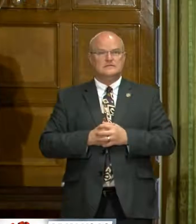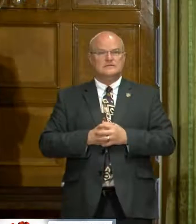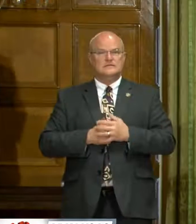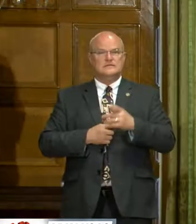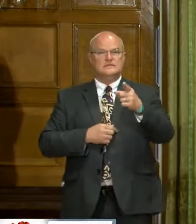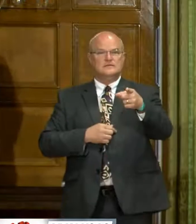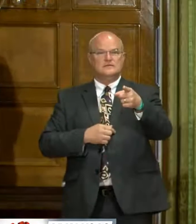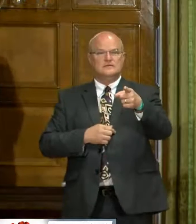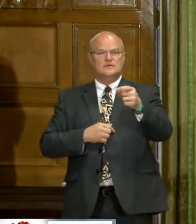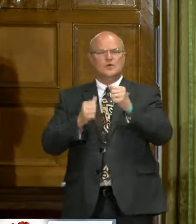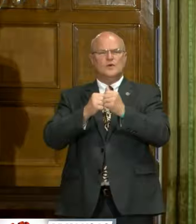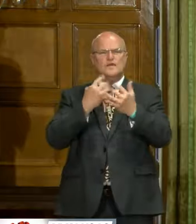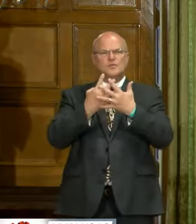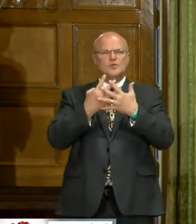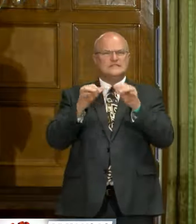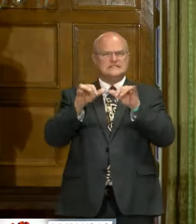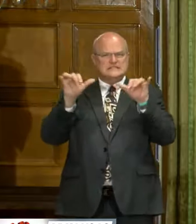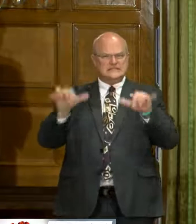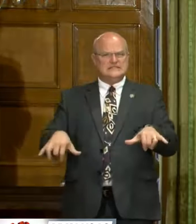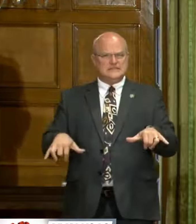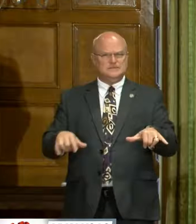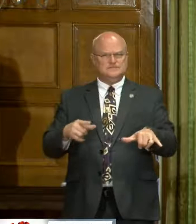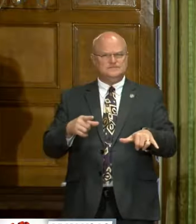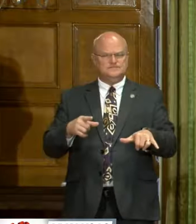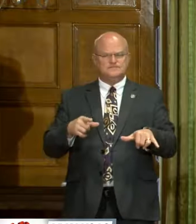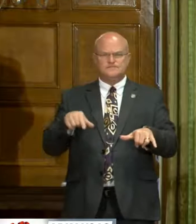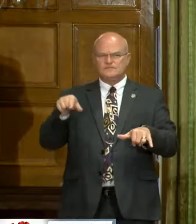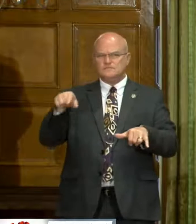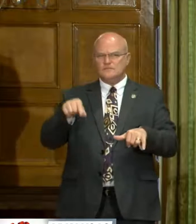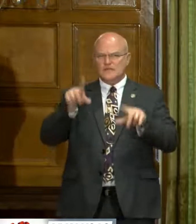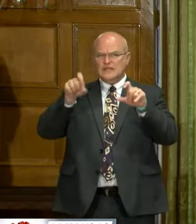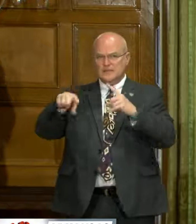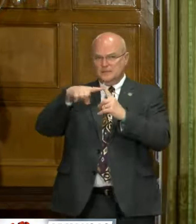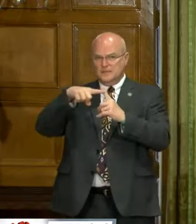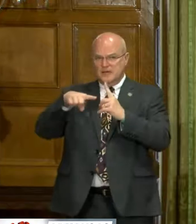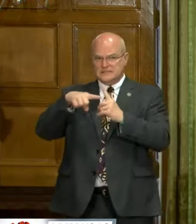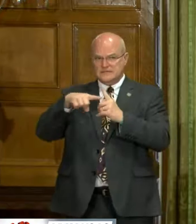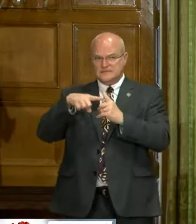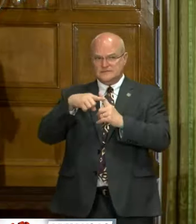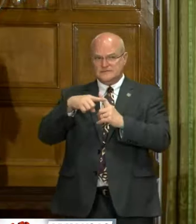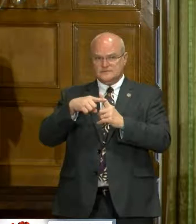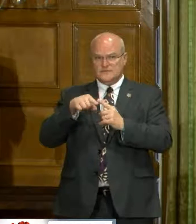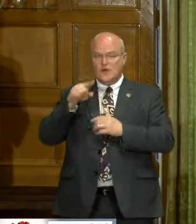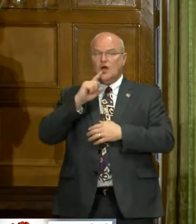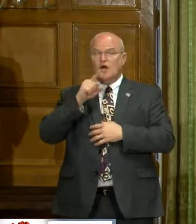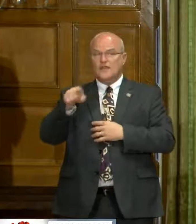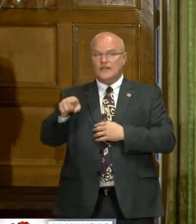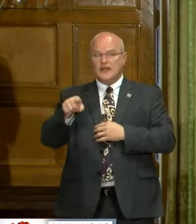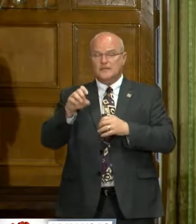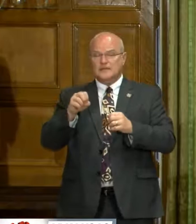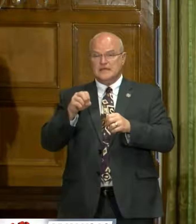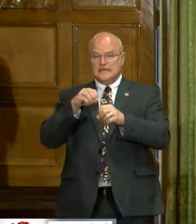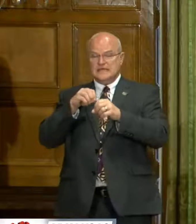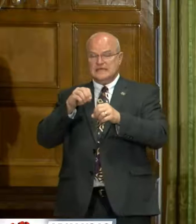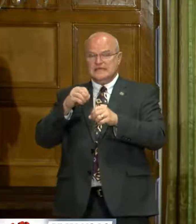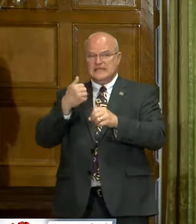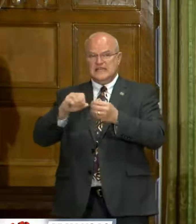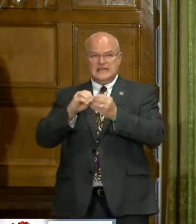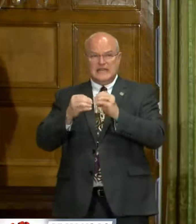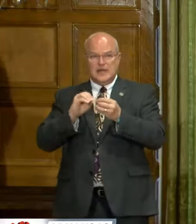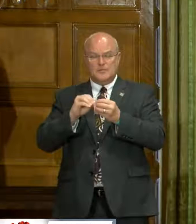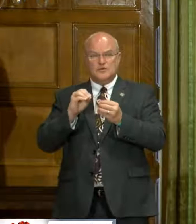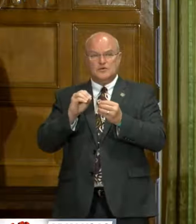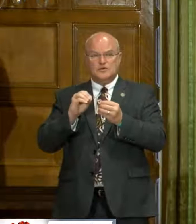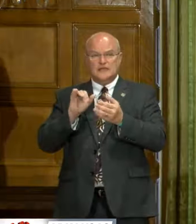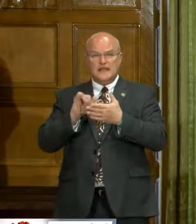Yes? With the prison system, those that have tested positive, are they being is there any